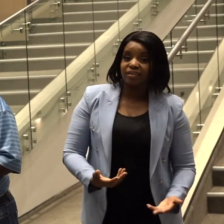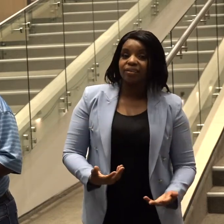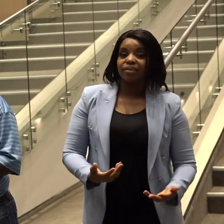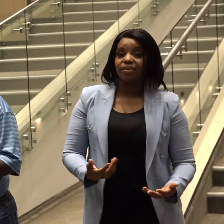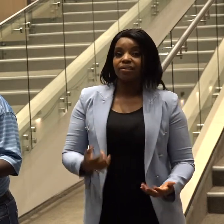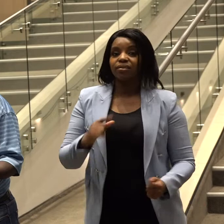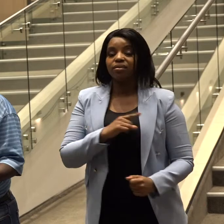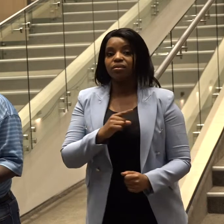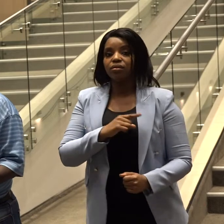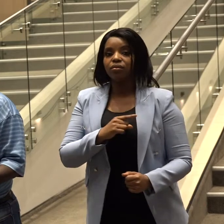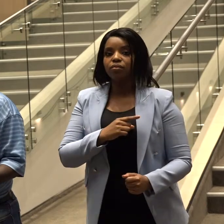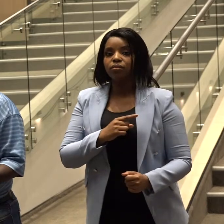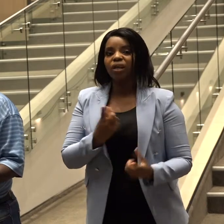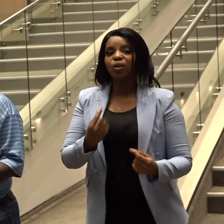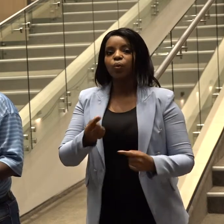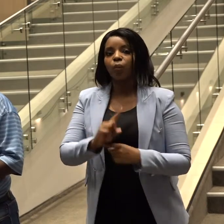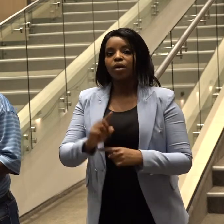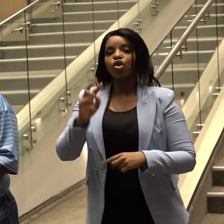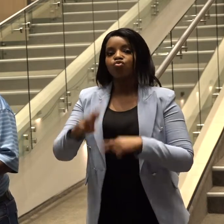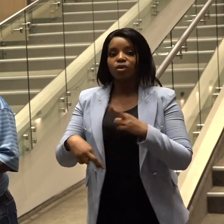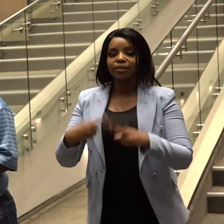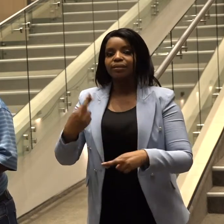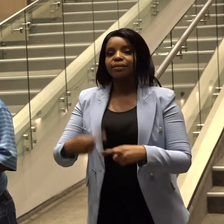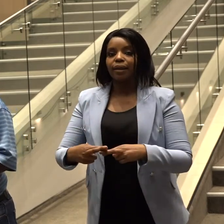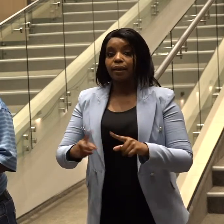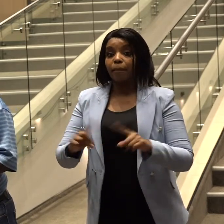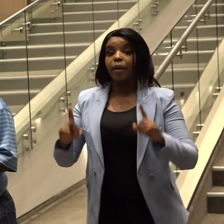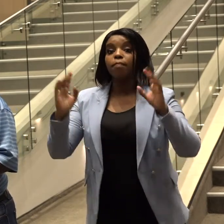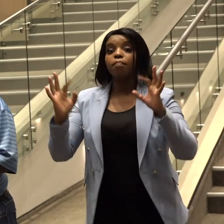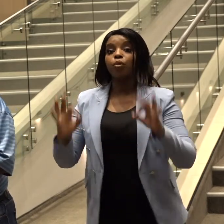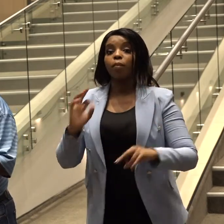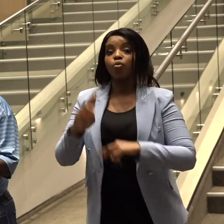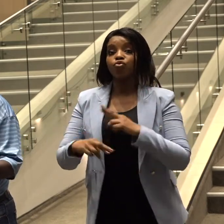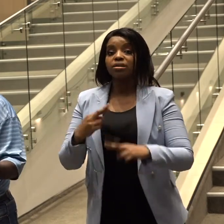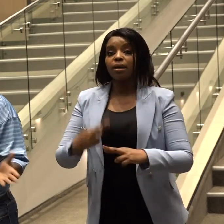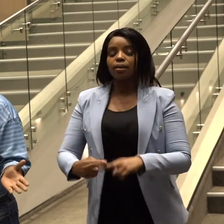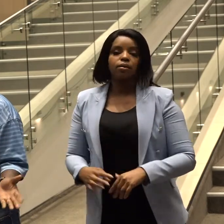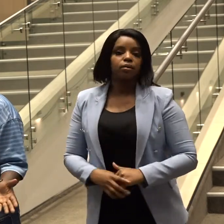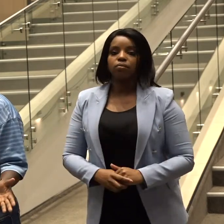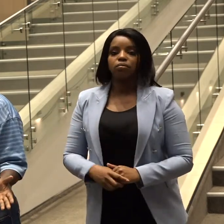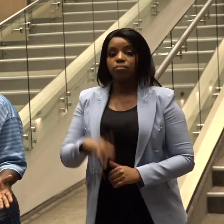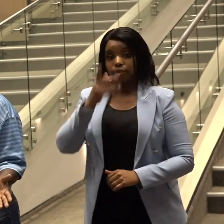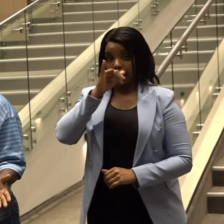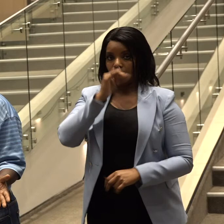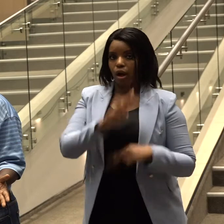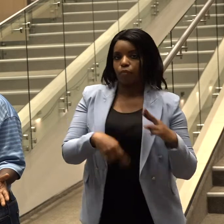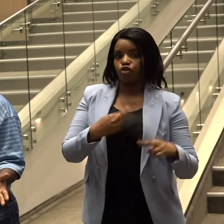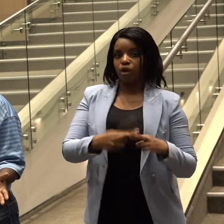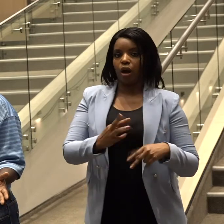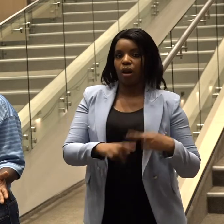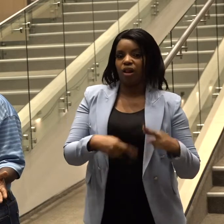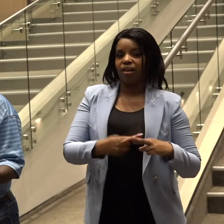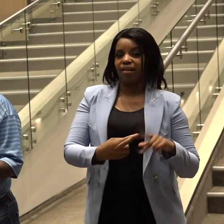themselves on recycling but not the proper recycling but the crime recycling